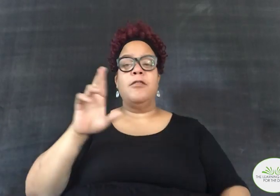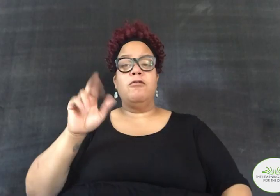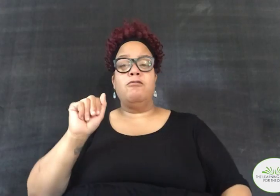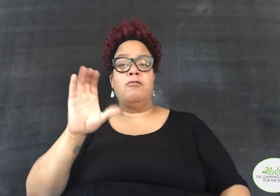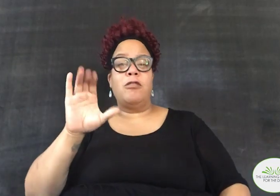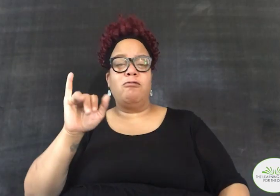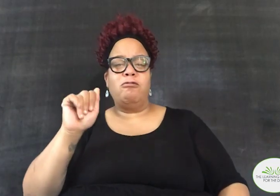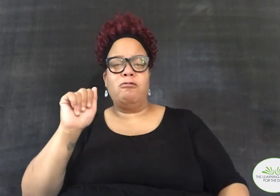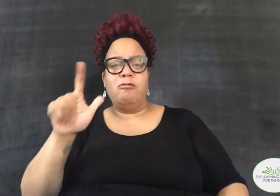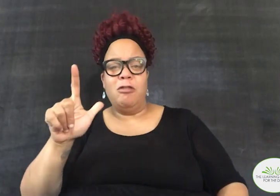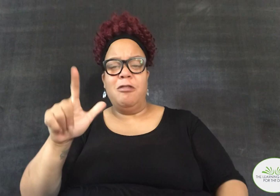and staff.